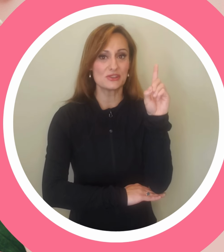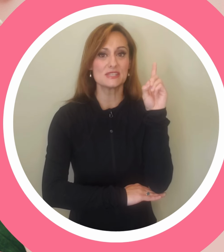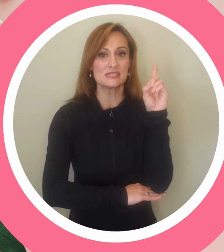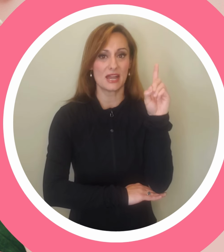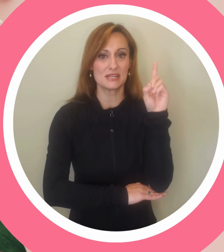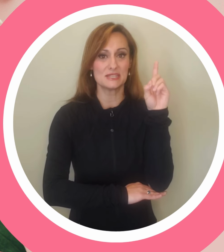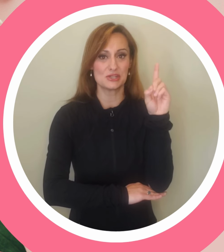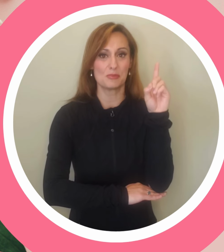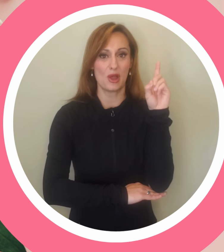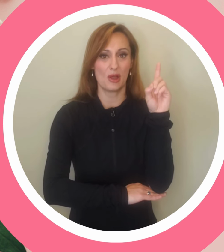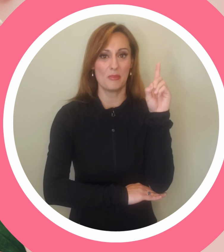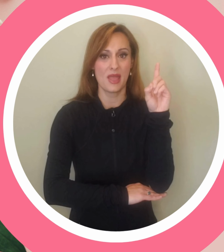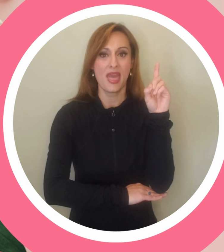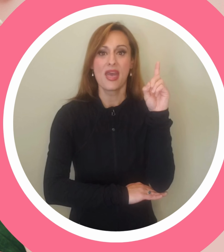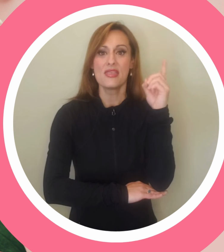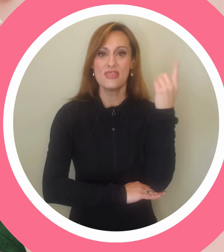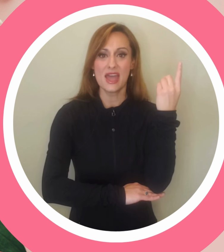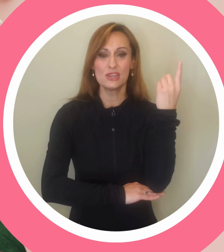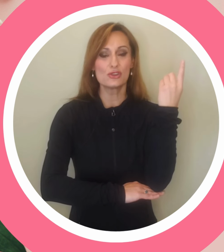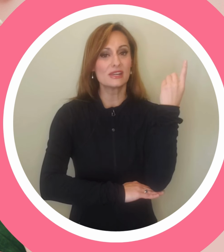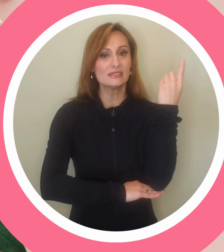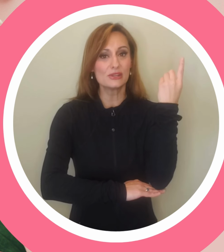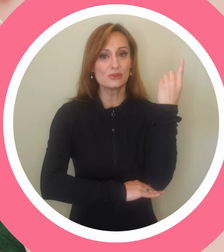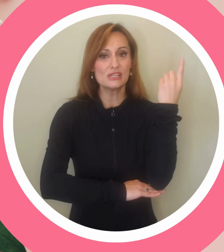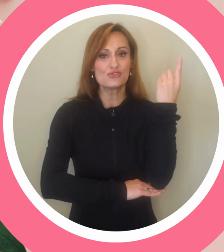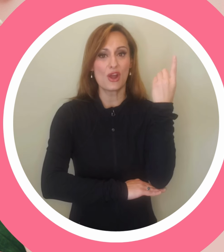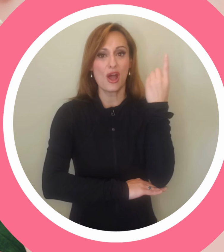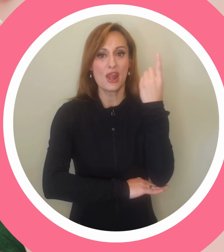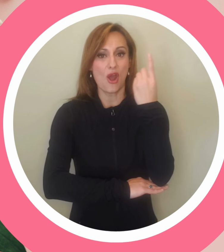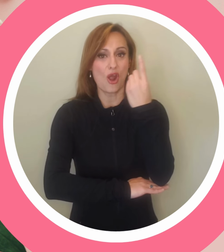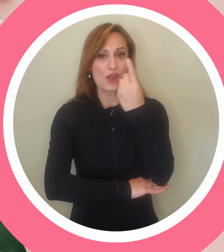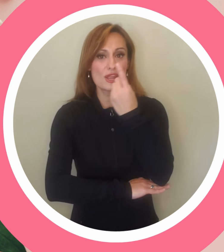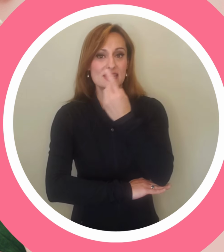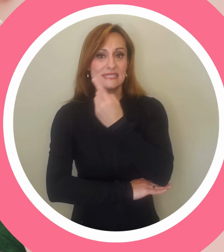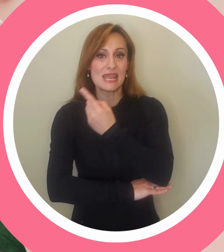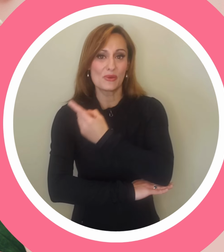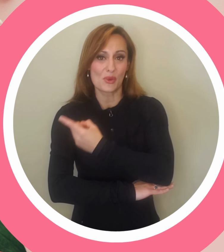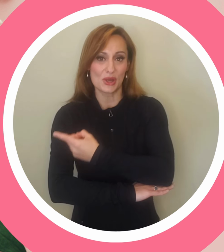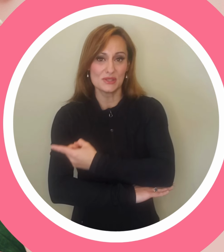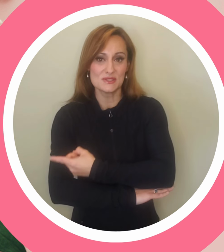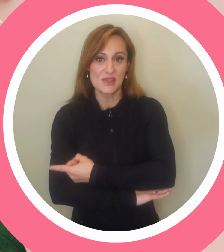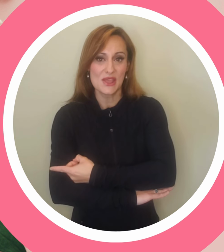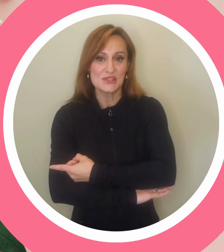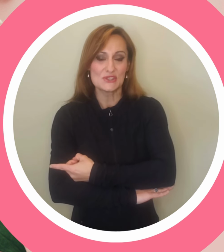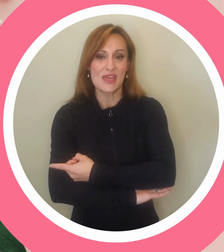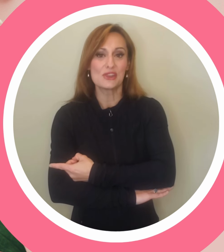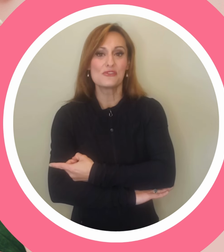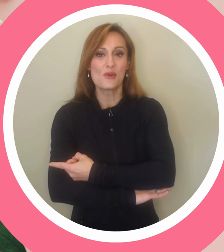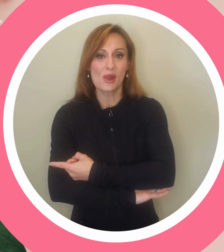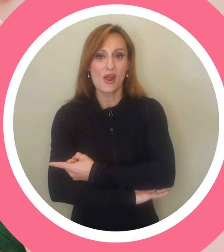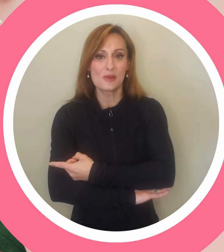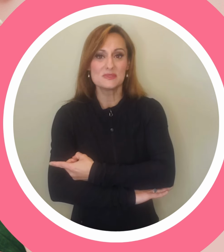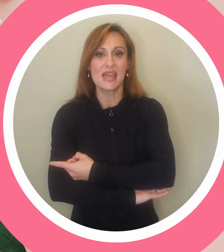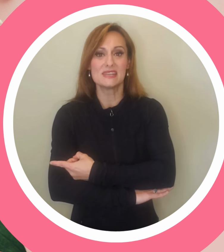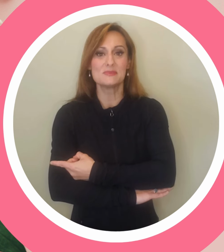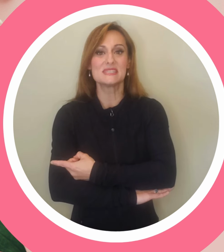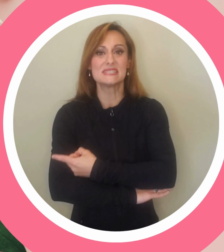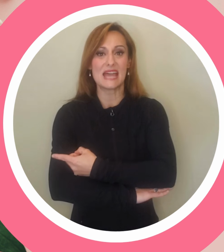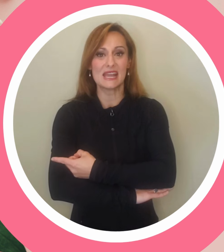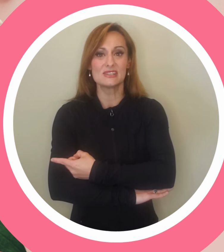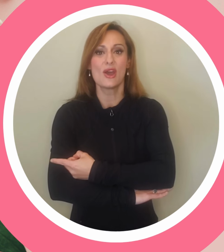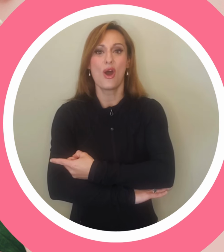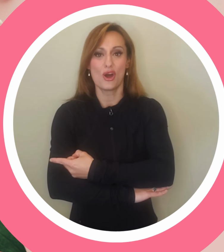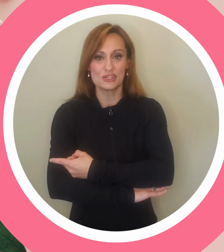of your fingers tucked into your palm. Then you're going to literally draw an arc downwards so that your forearms end